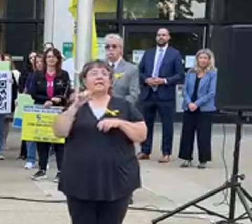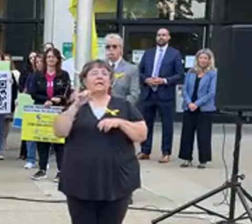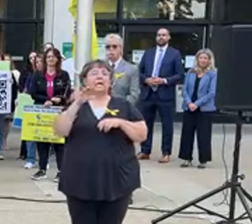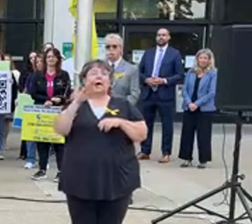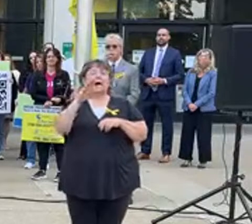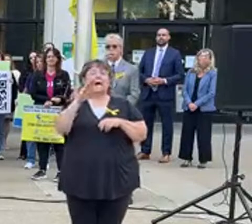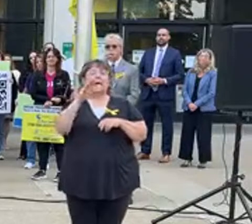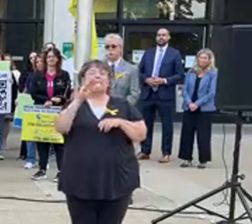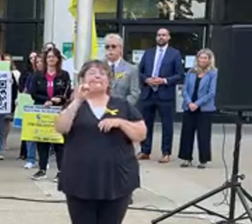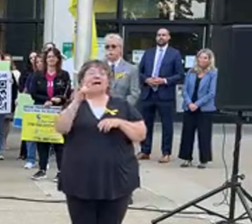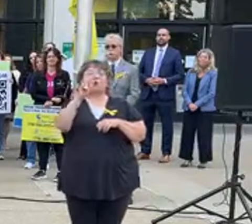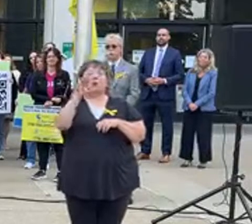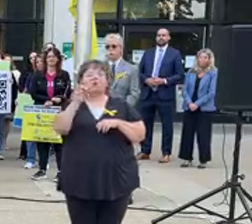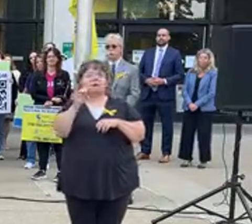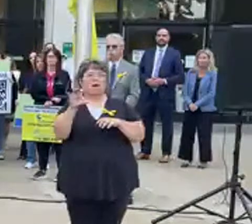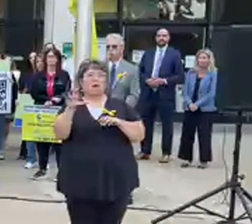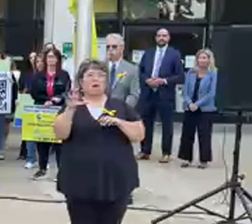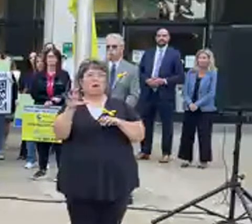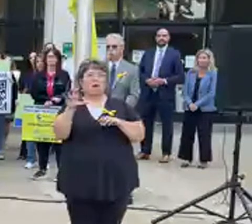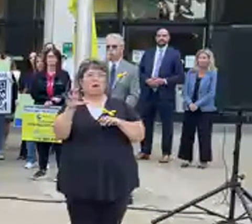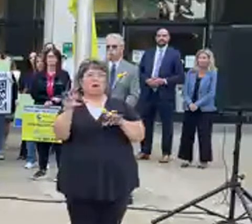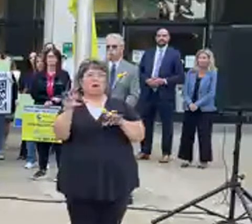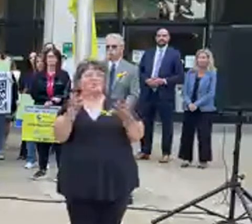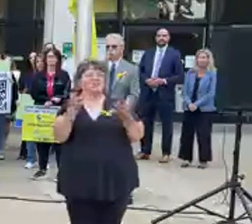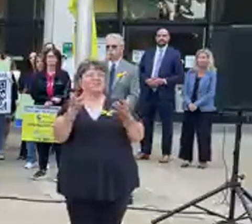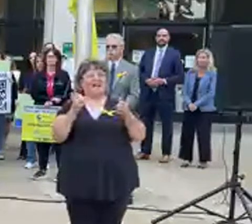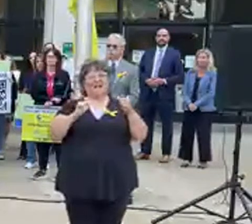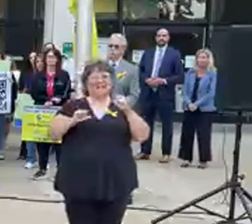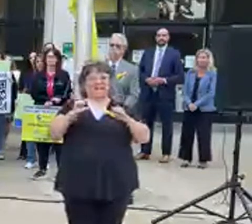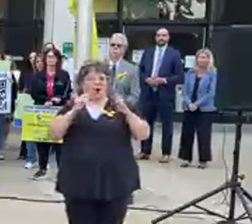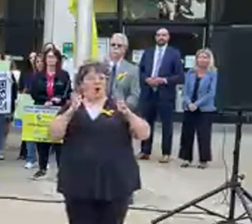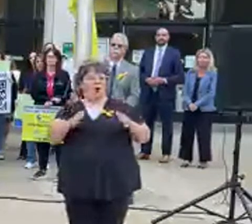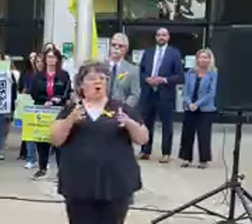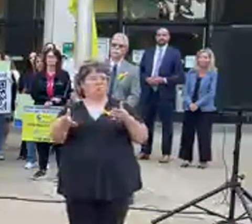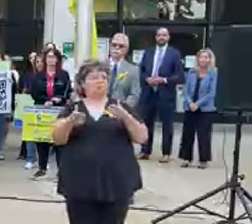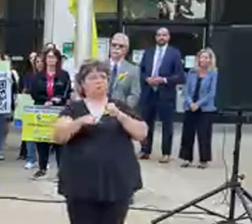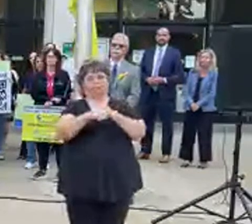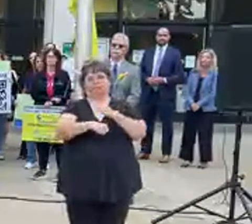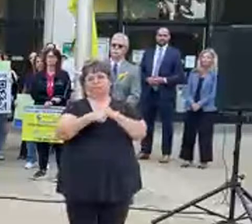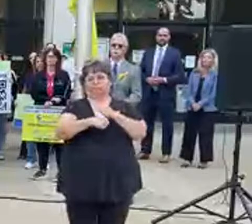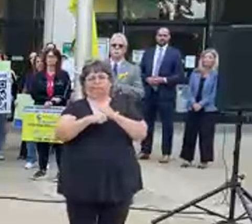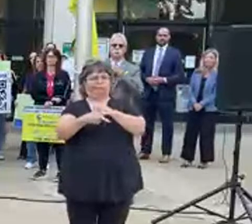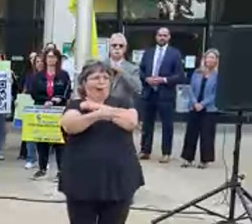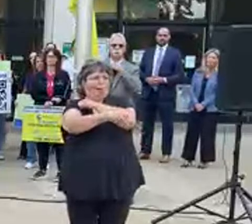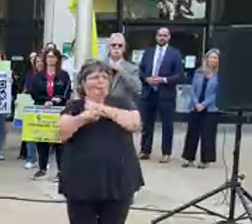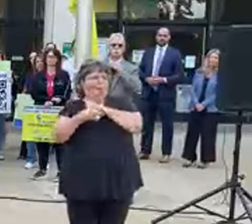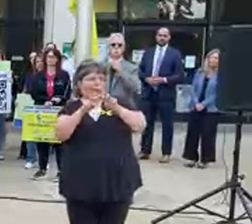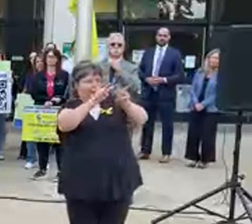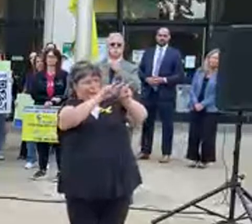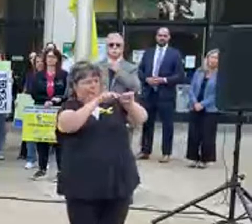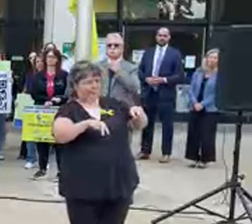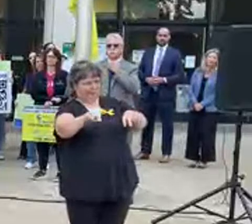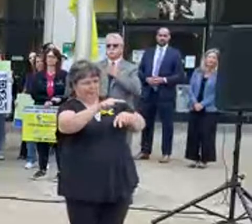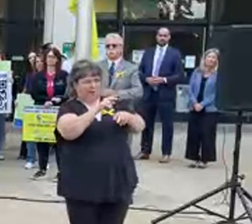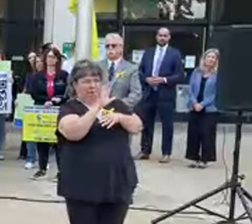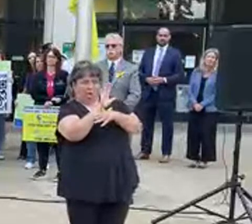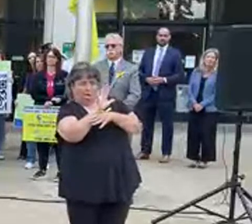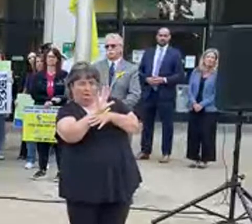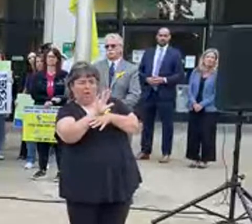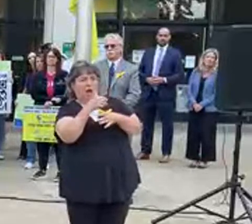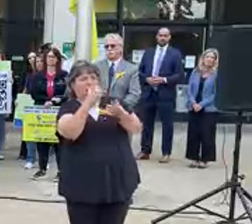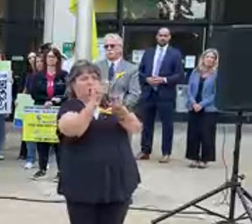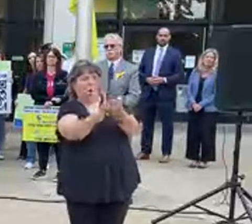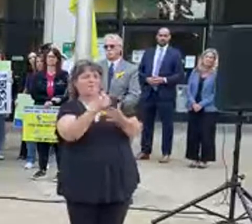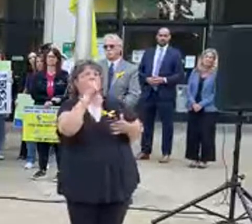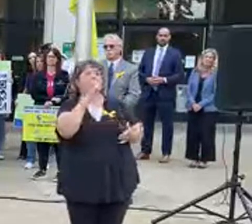but Bon Jovi was doing a promotion on a little pedestrian we're filming. And when he